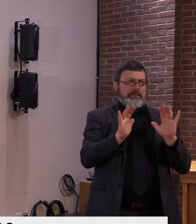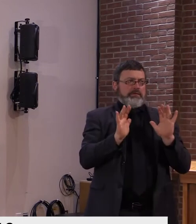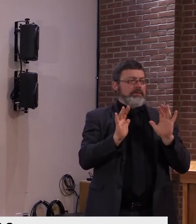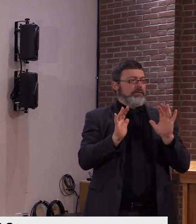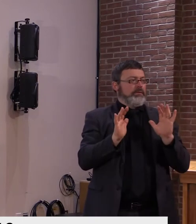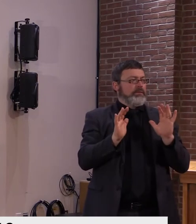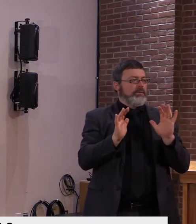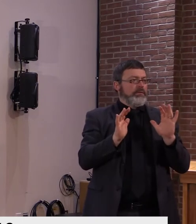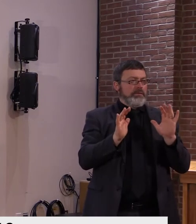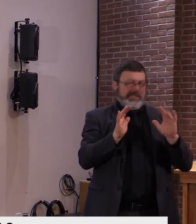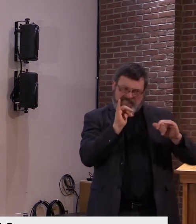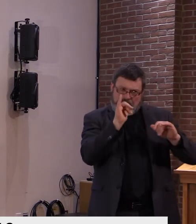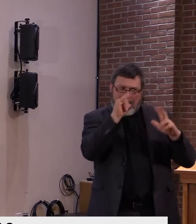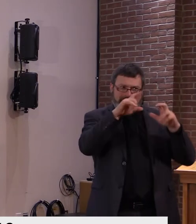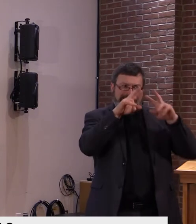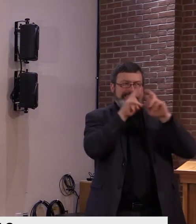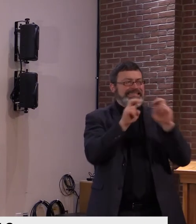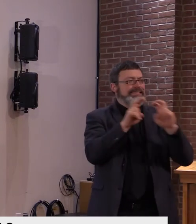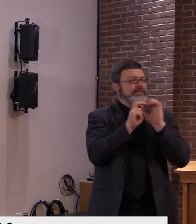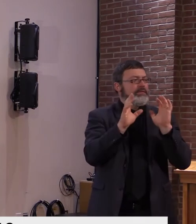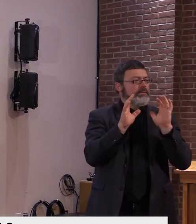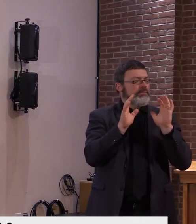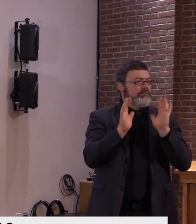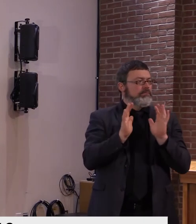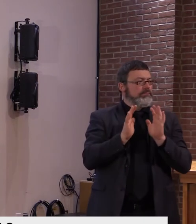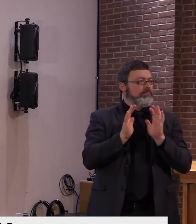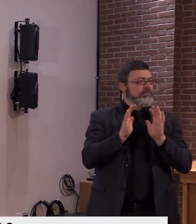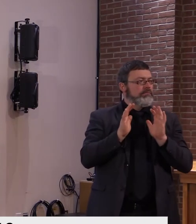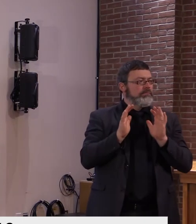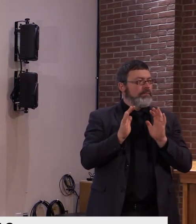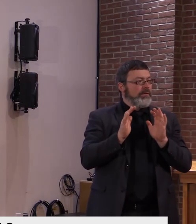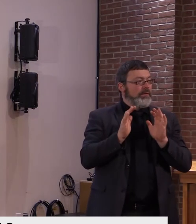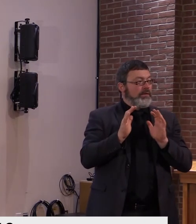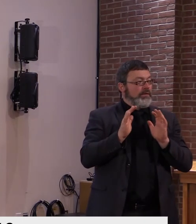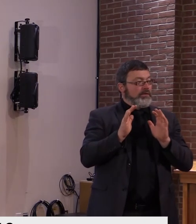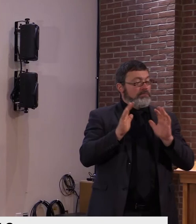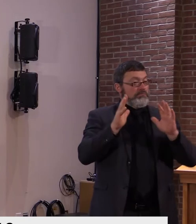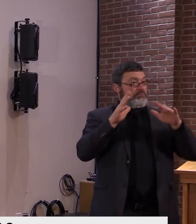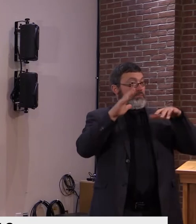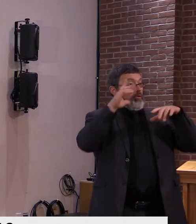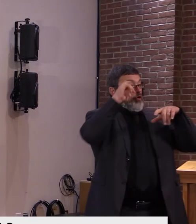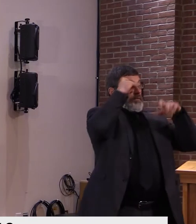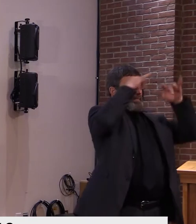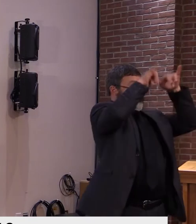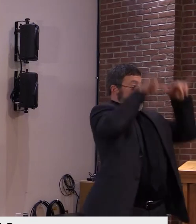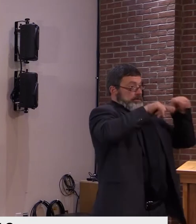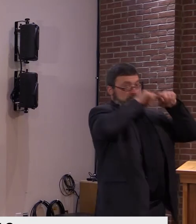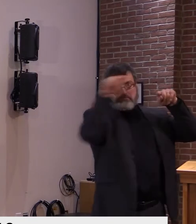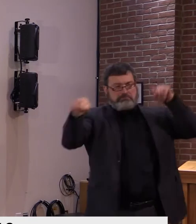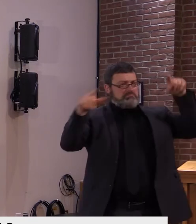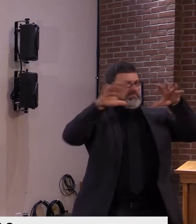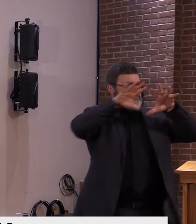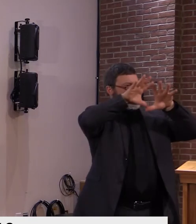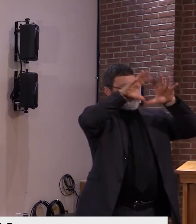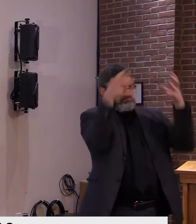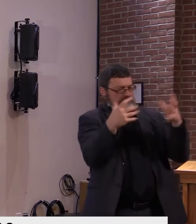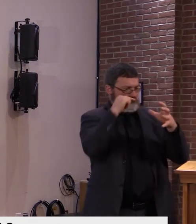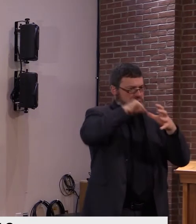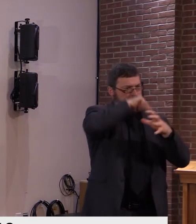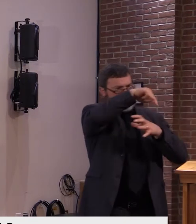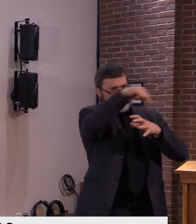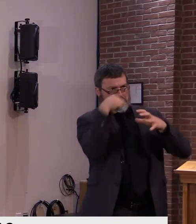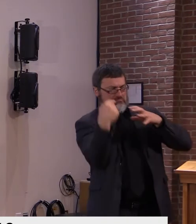up. Hopefully they would be as informed by the kind of information I answered the question with originally from a public